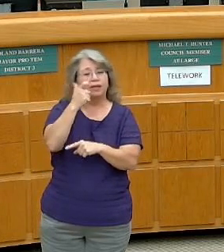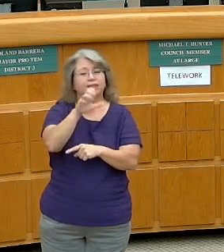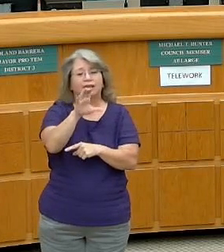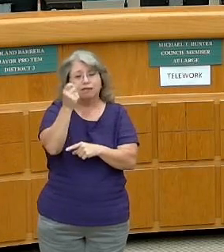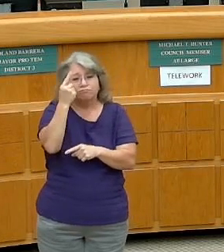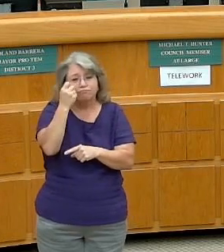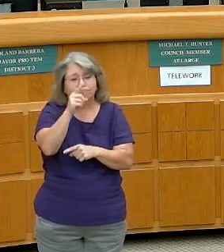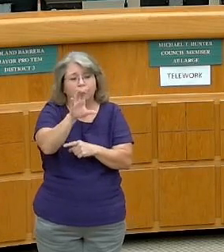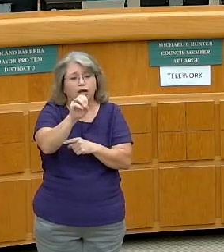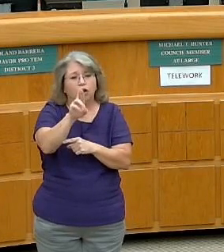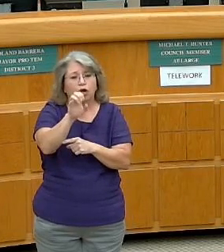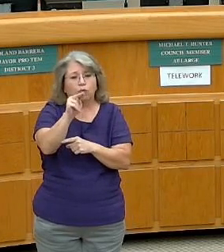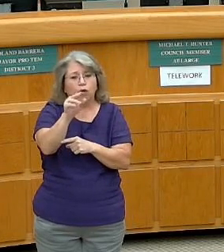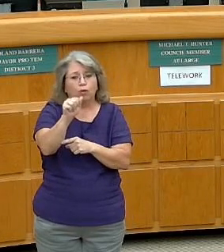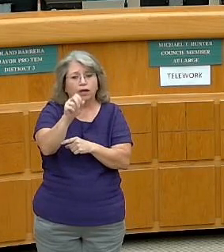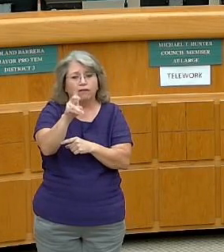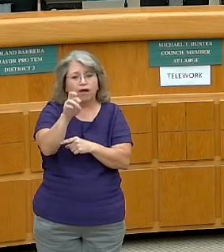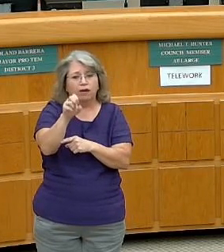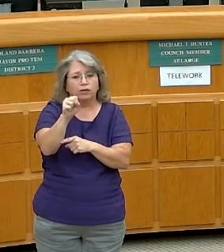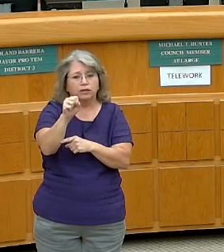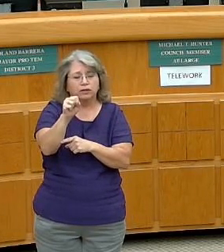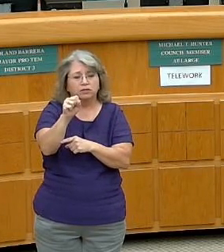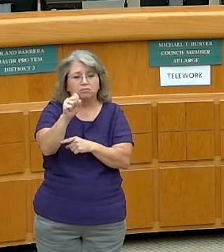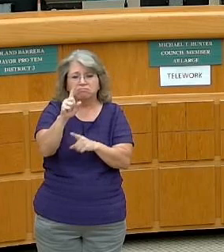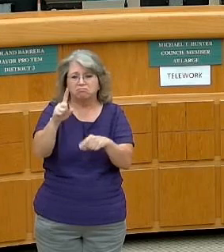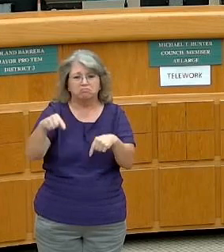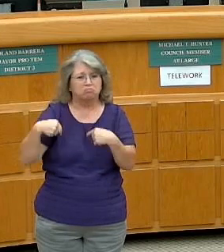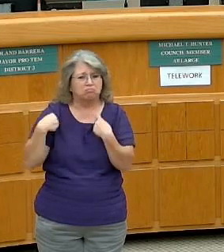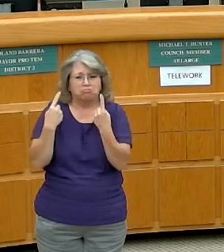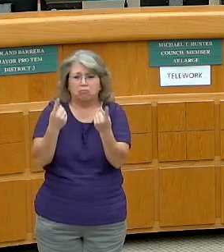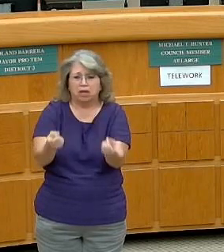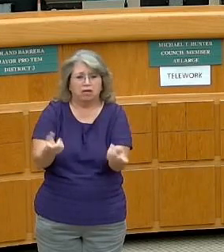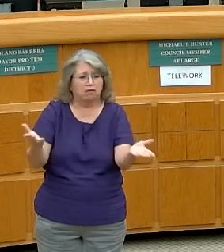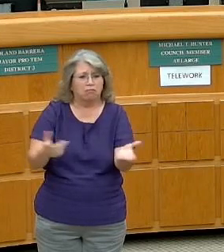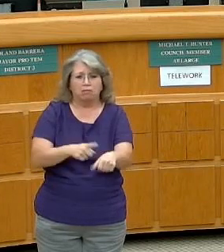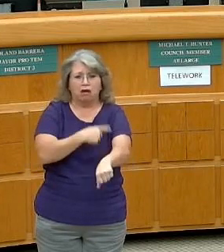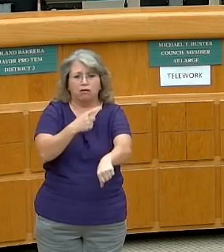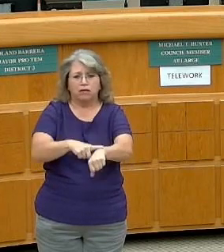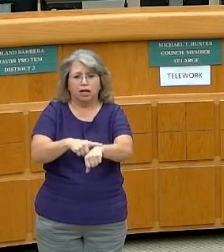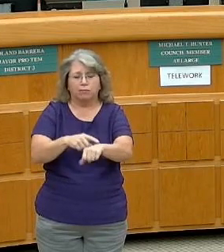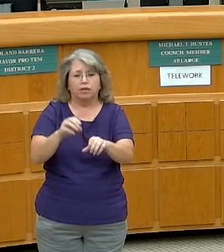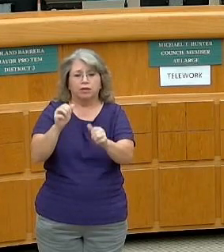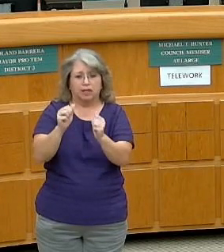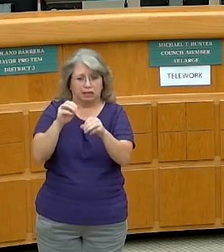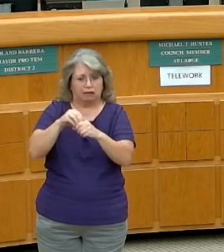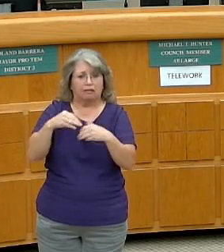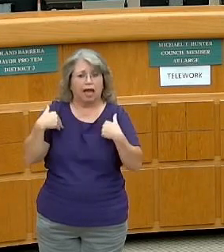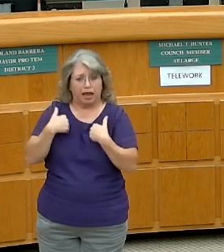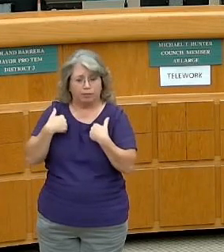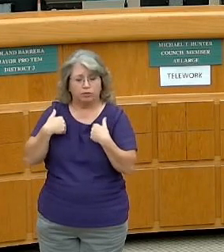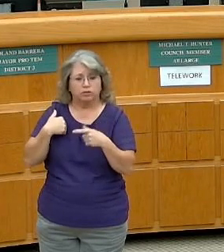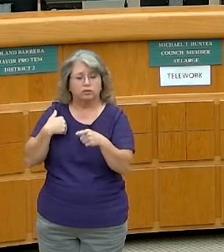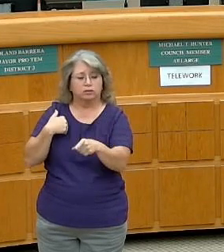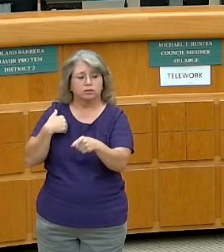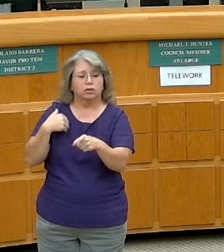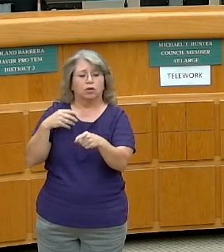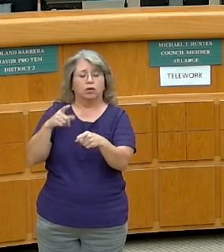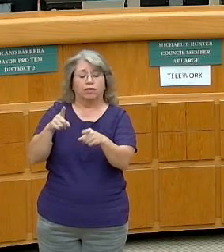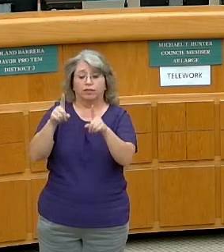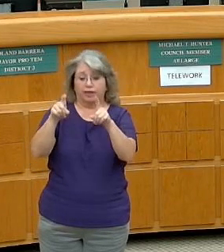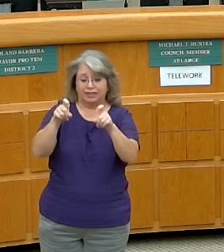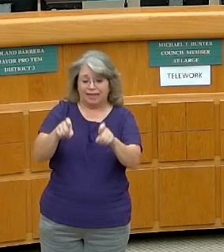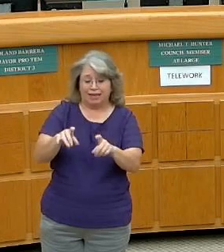a long time in animals. And so the simple test that they use, or the methodology, I